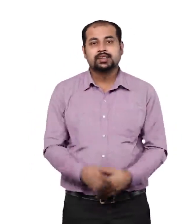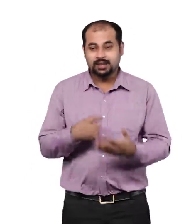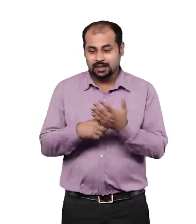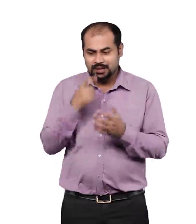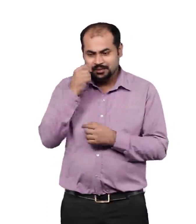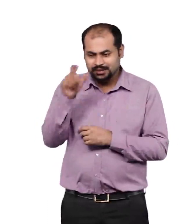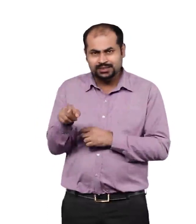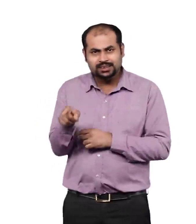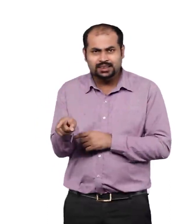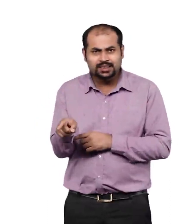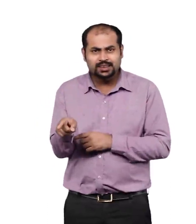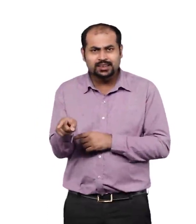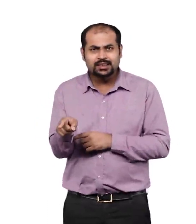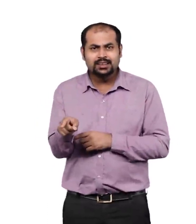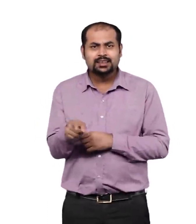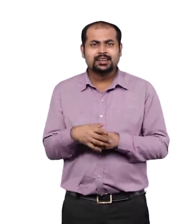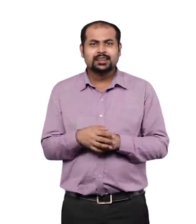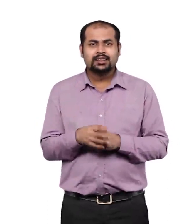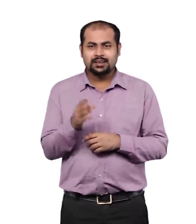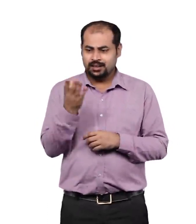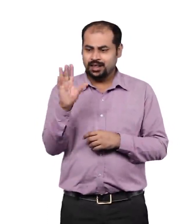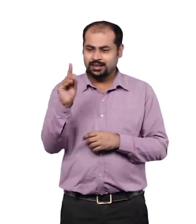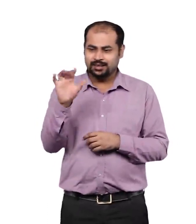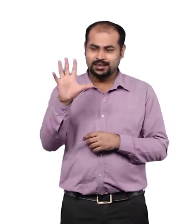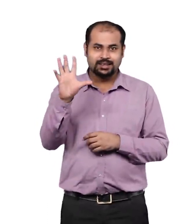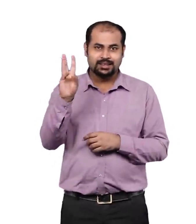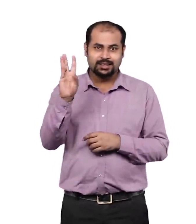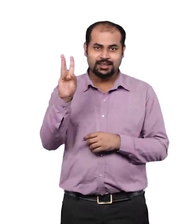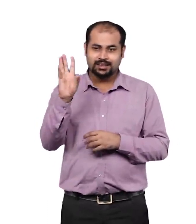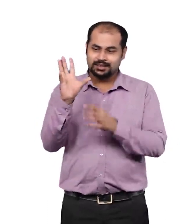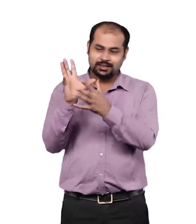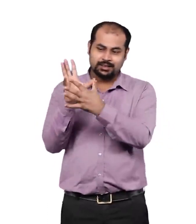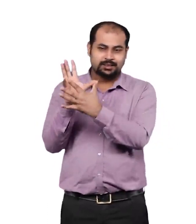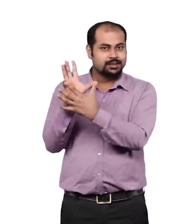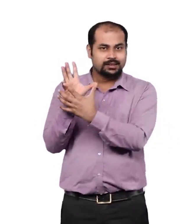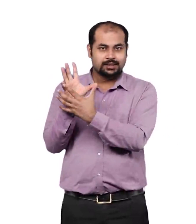Can he use a handspan to find the length of all these?